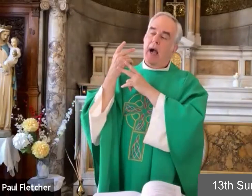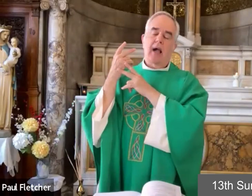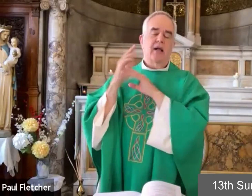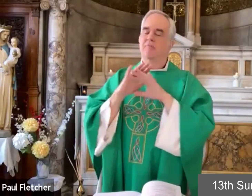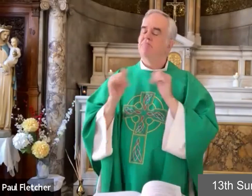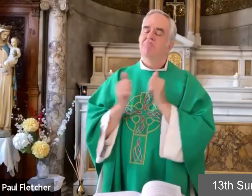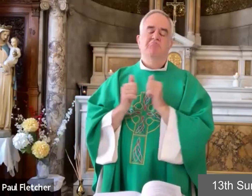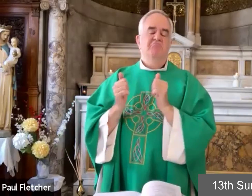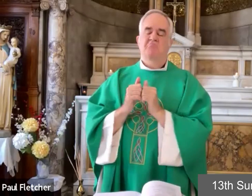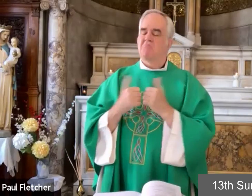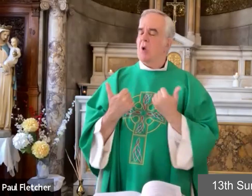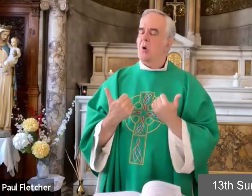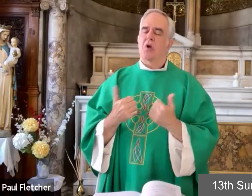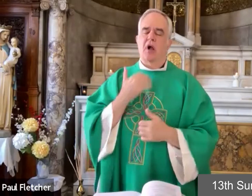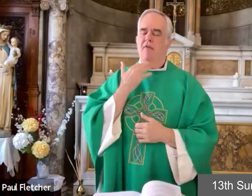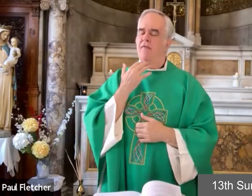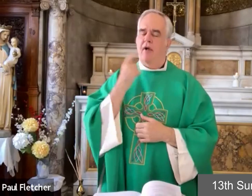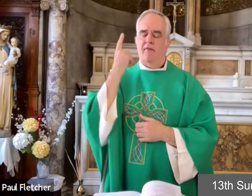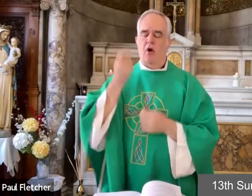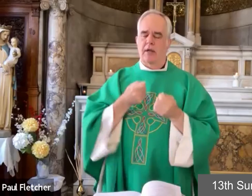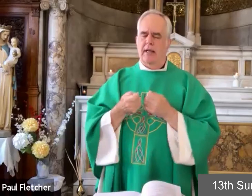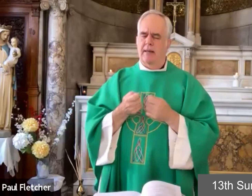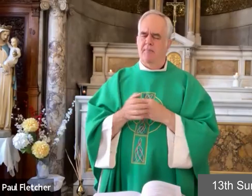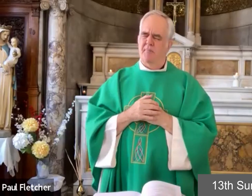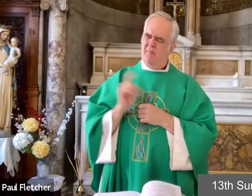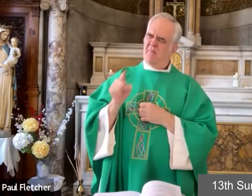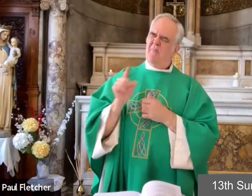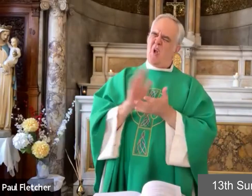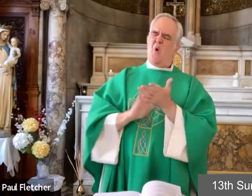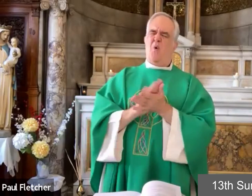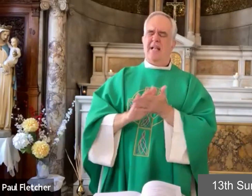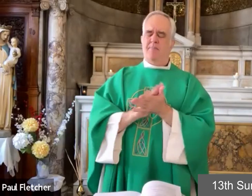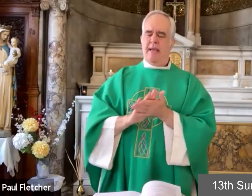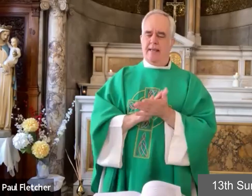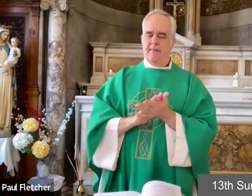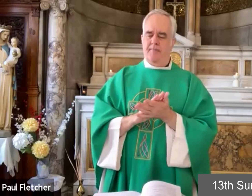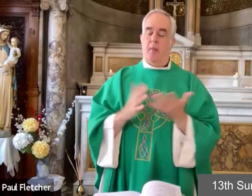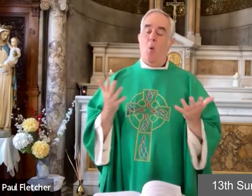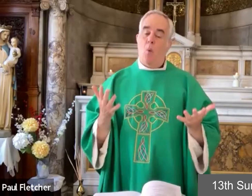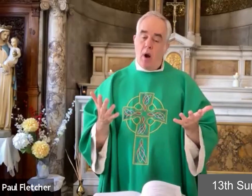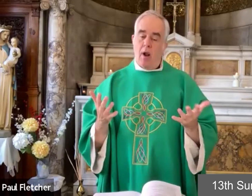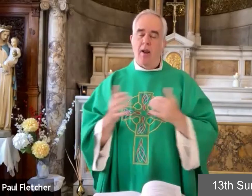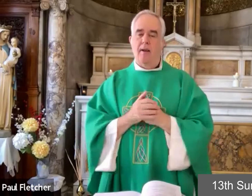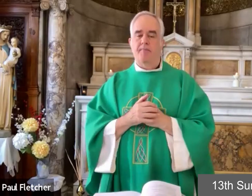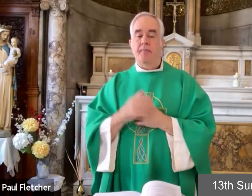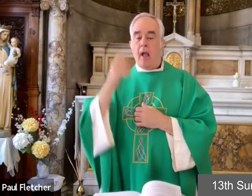back, not good enough for God's kingdom." What that means? Well,